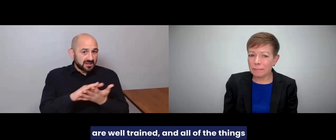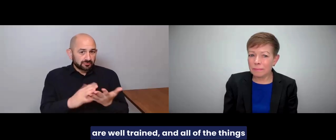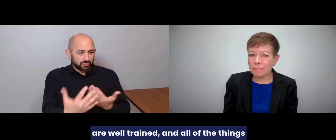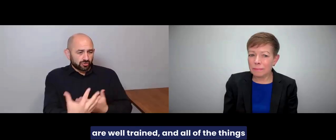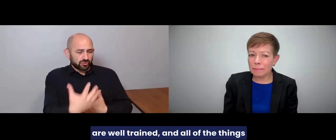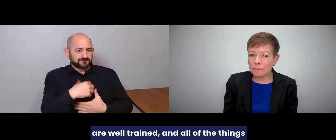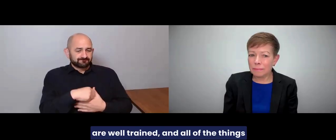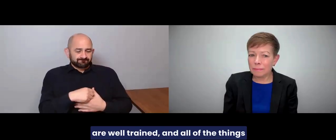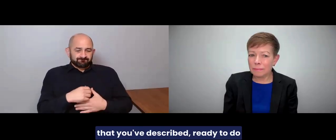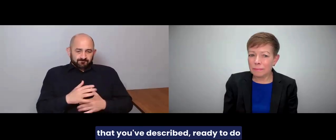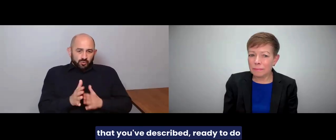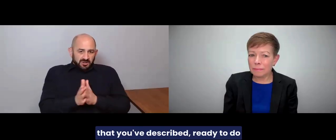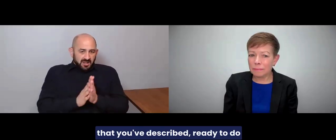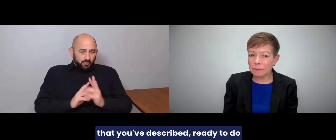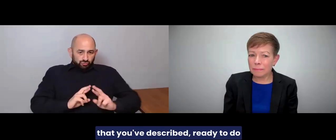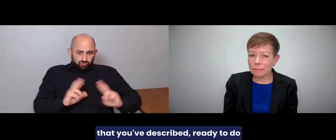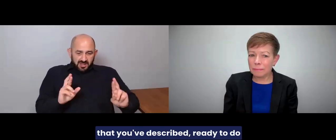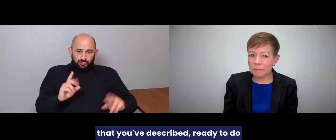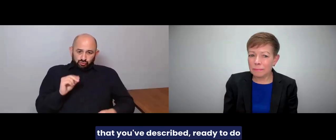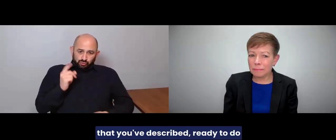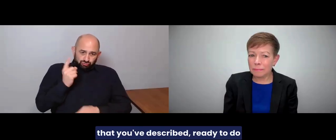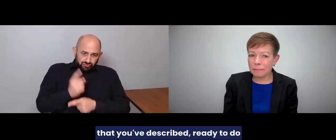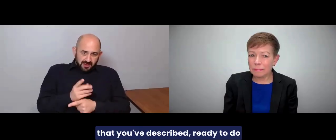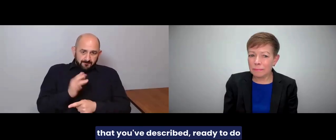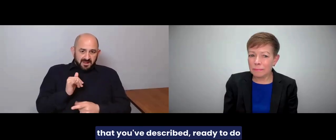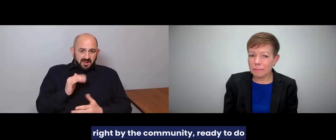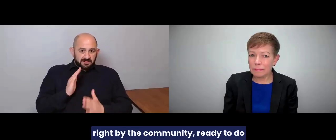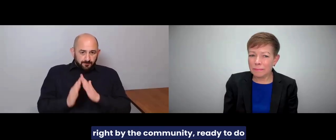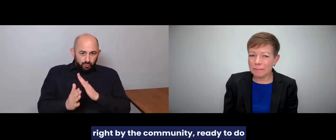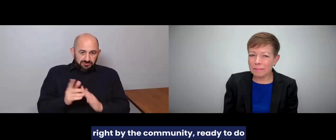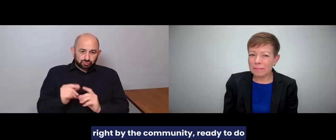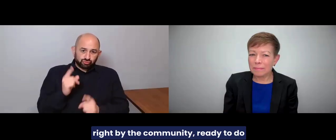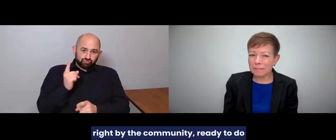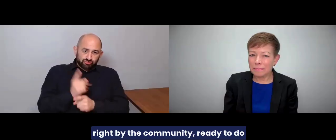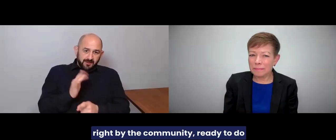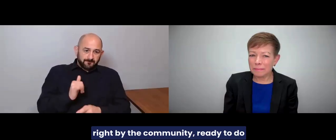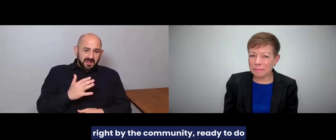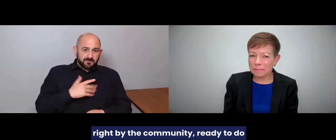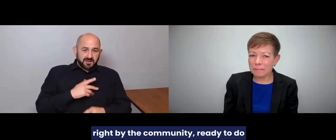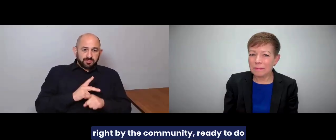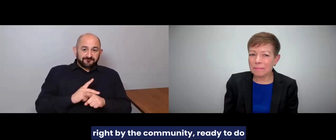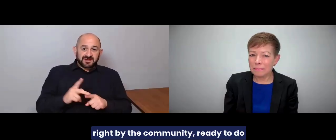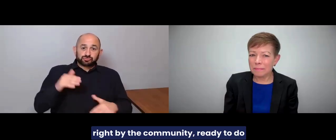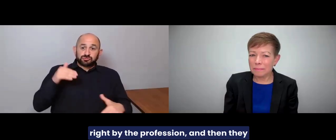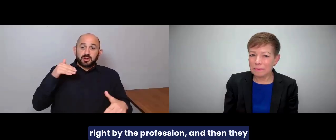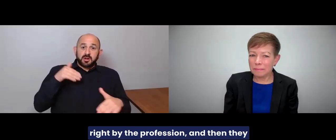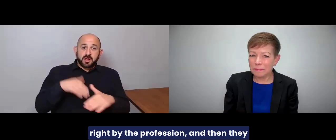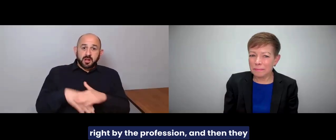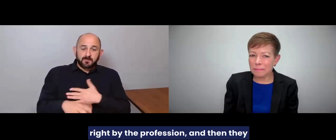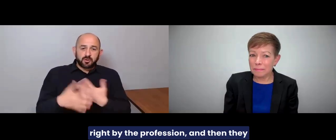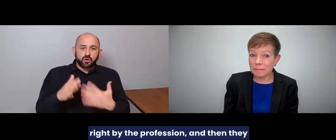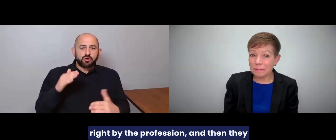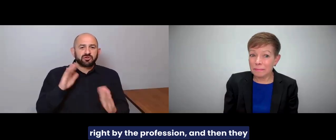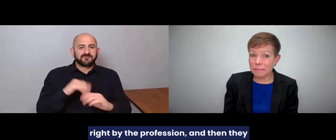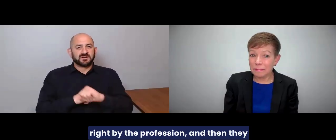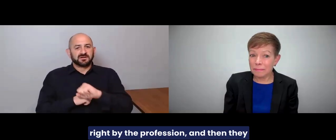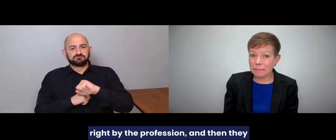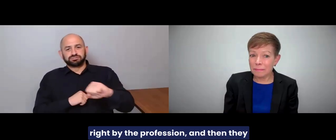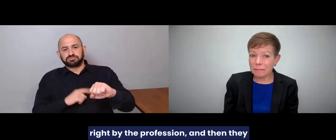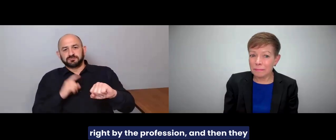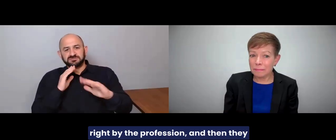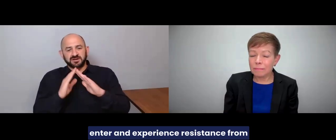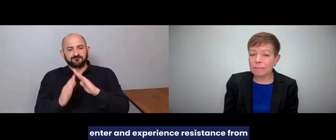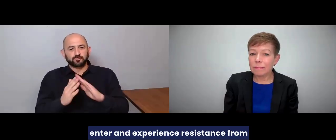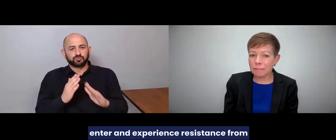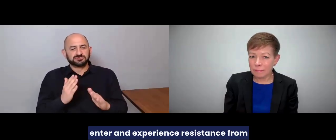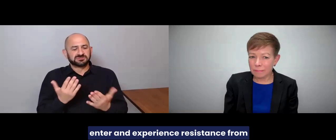and all of the things that you've described, ready to do right by the community, ready to do right by the profession.